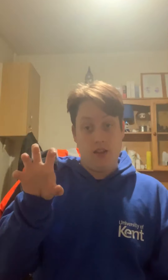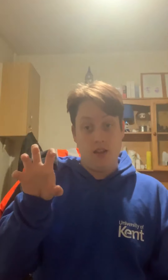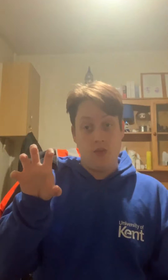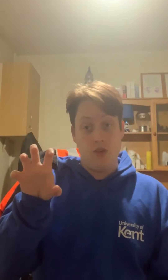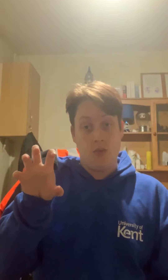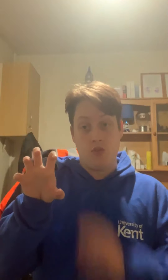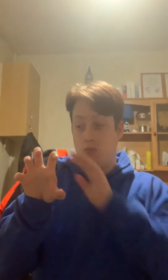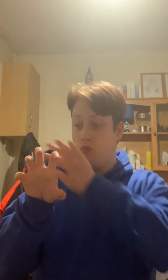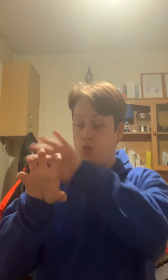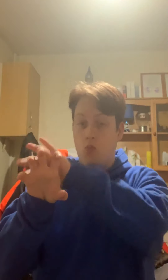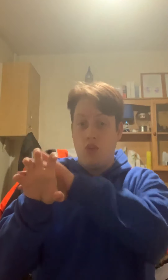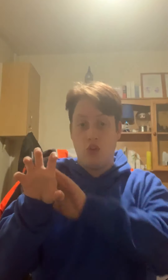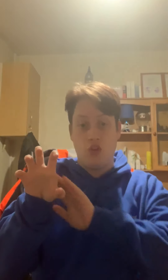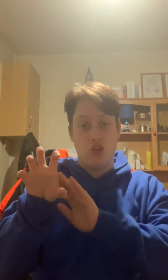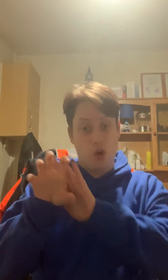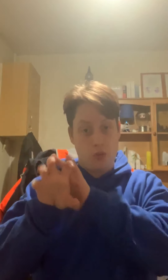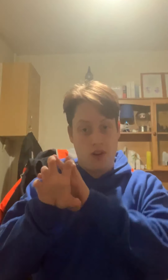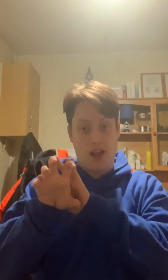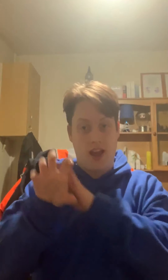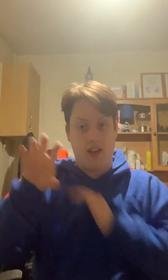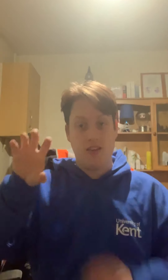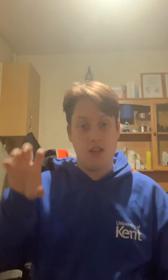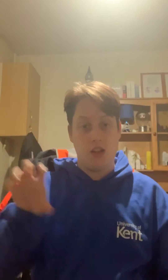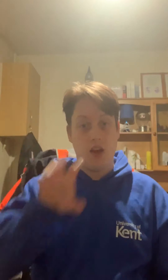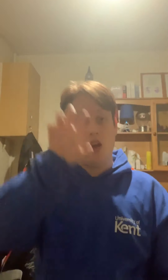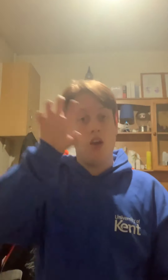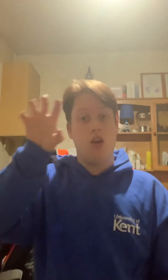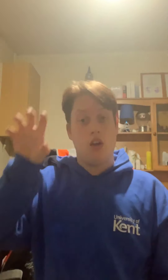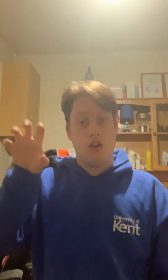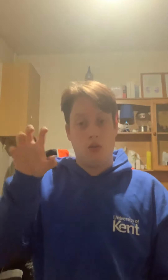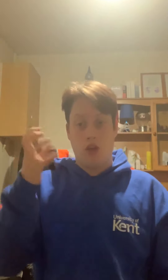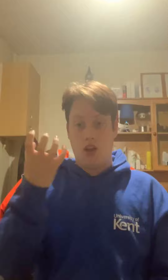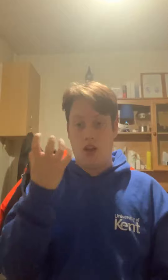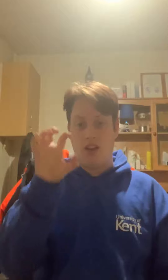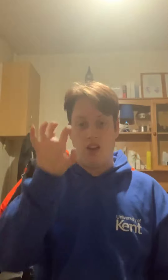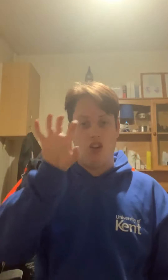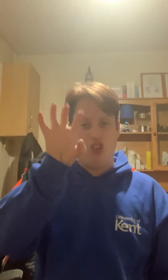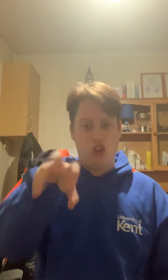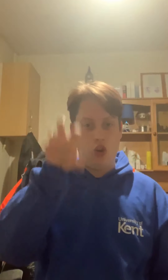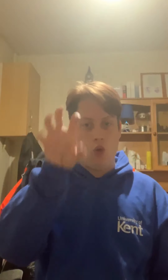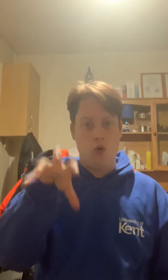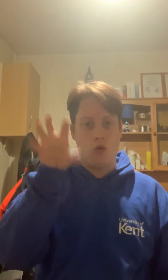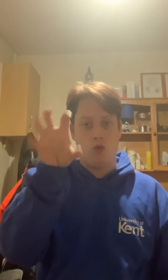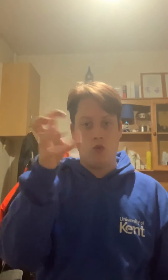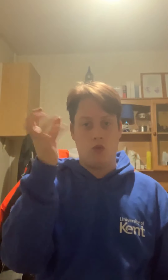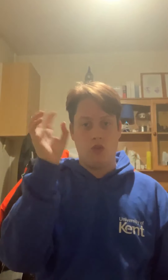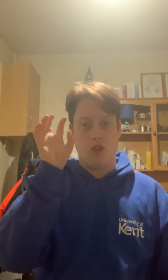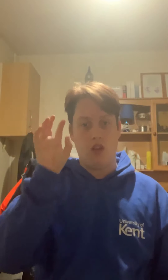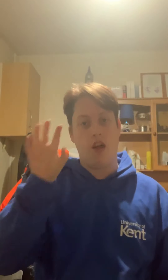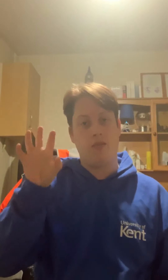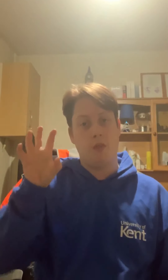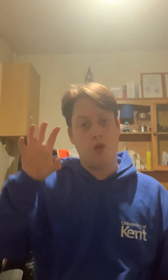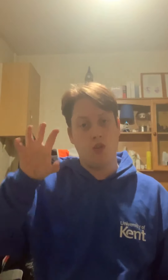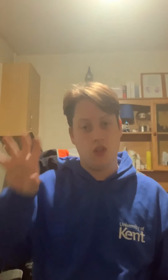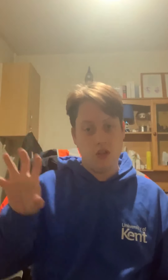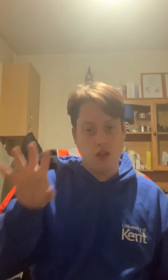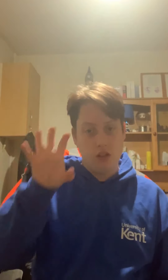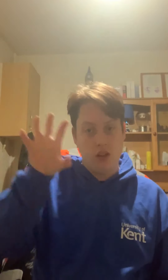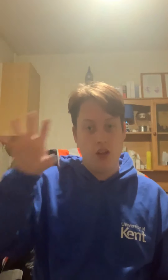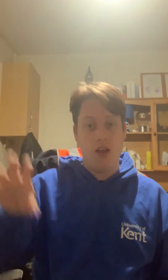is pretty much with your dominant hand in like a claw-like motion